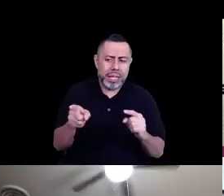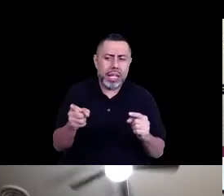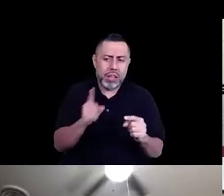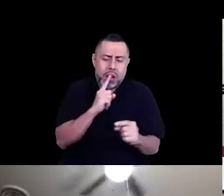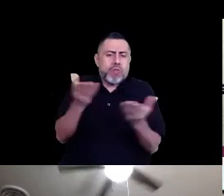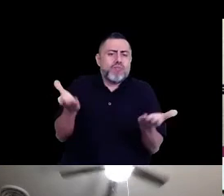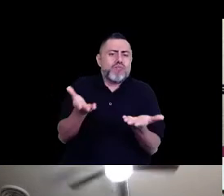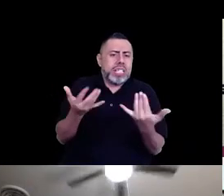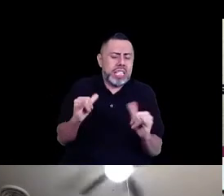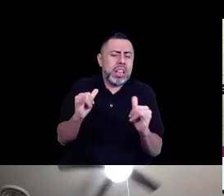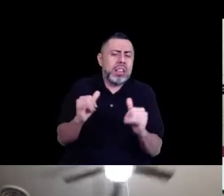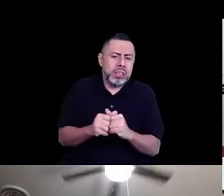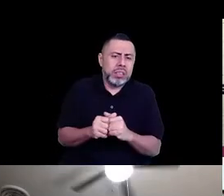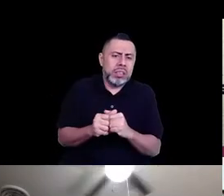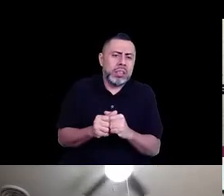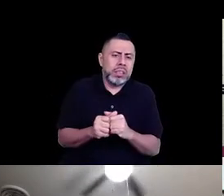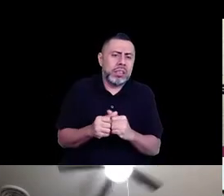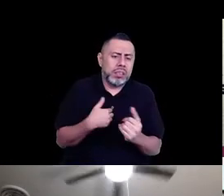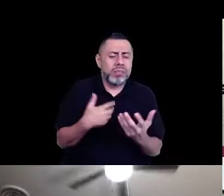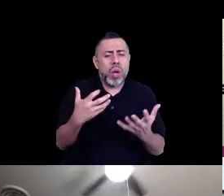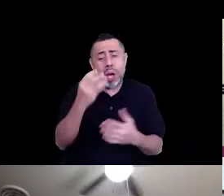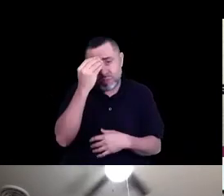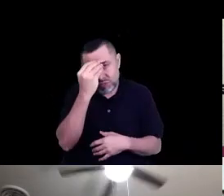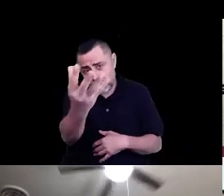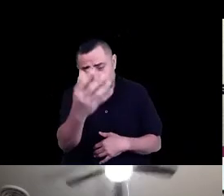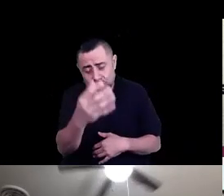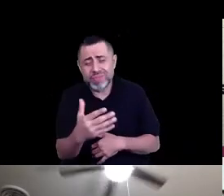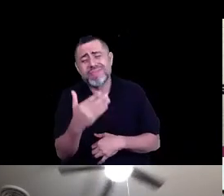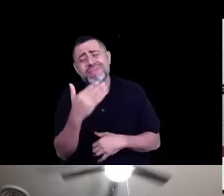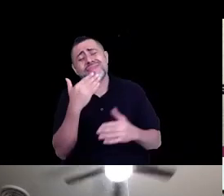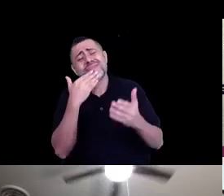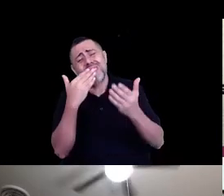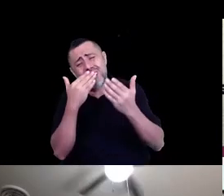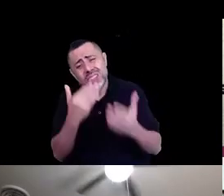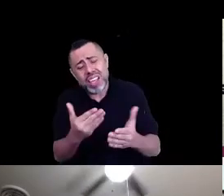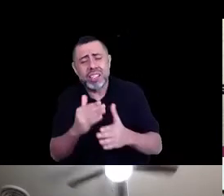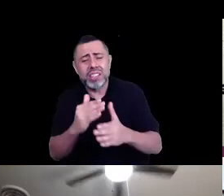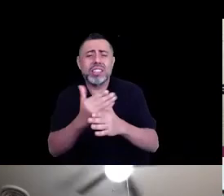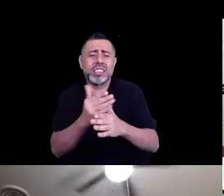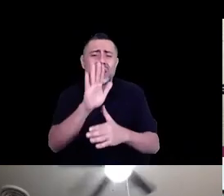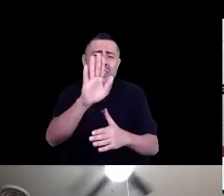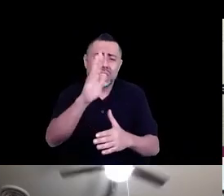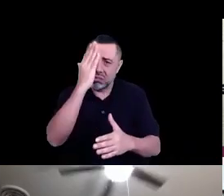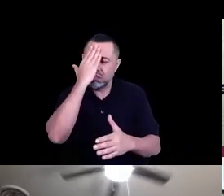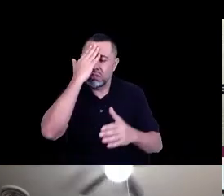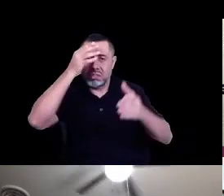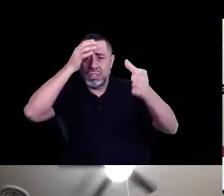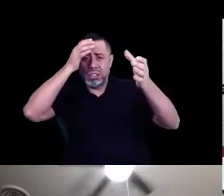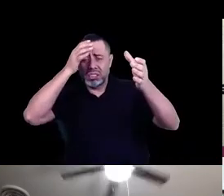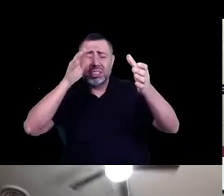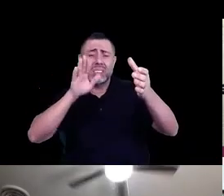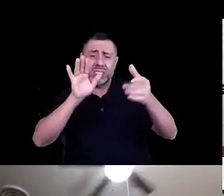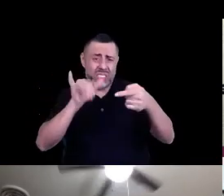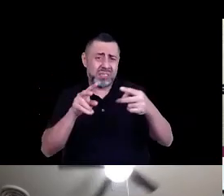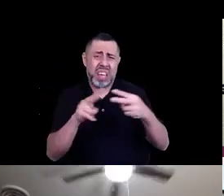And I just wanna say to you, thank you. Thank you for sharing what you know. It's extremely important.